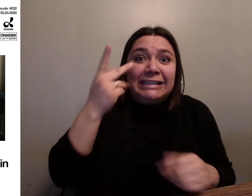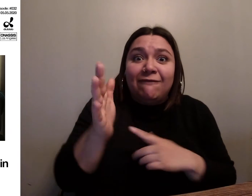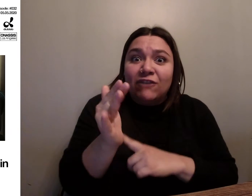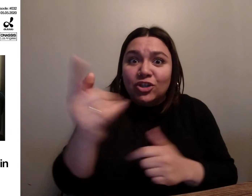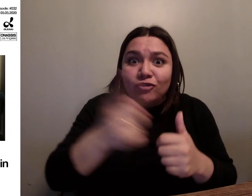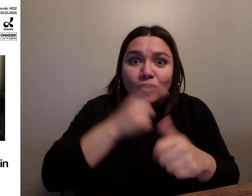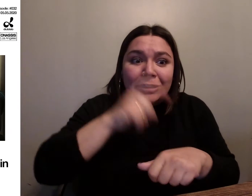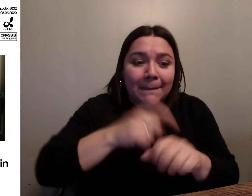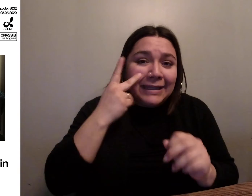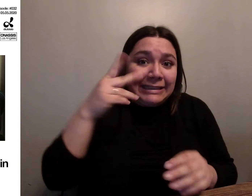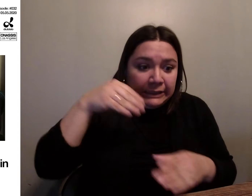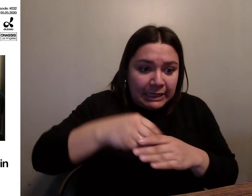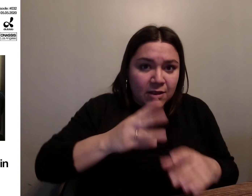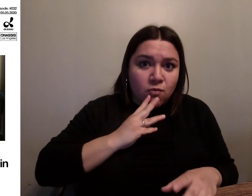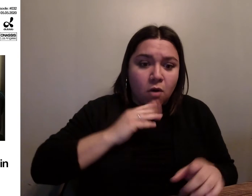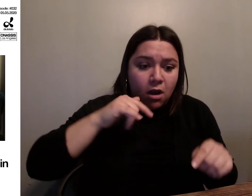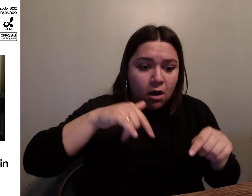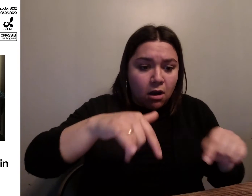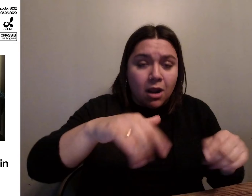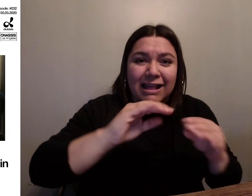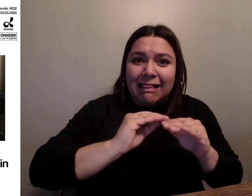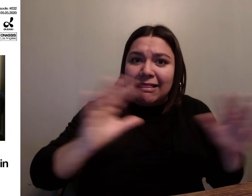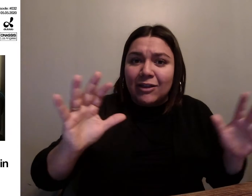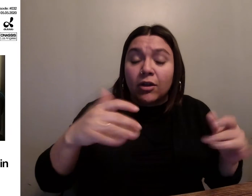living in densely populated cities